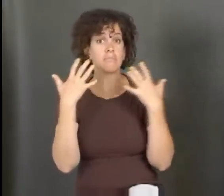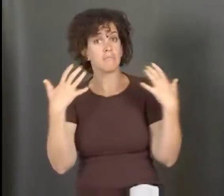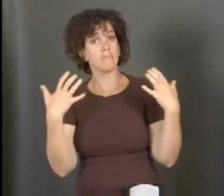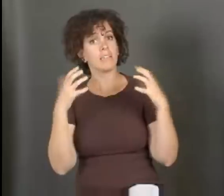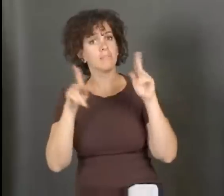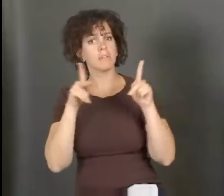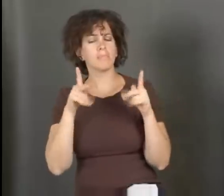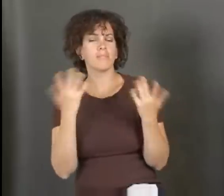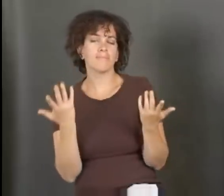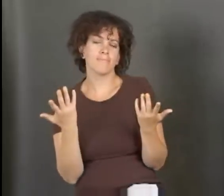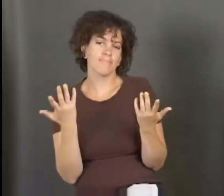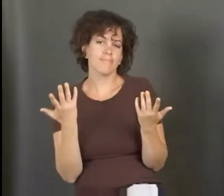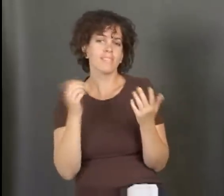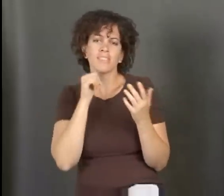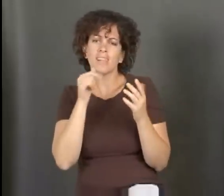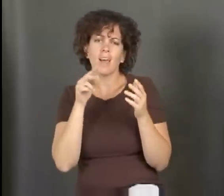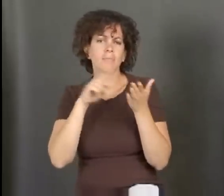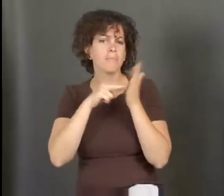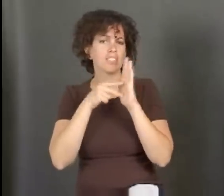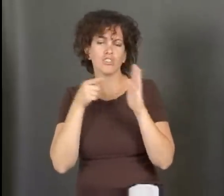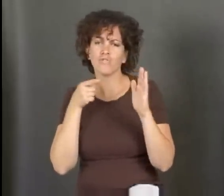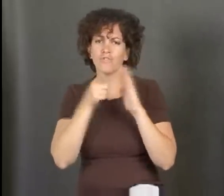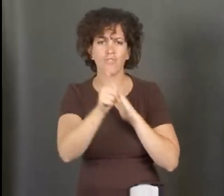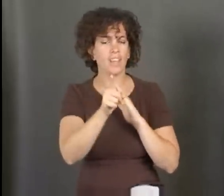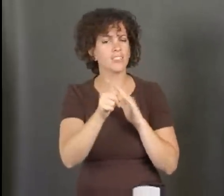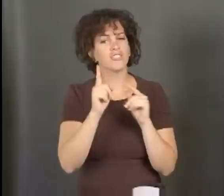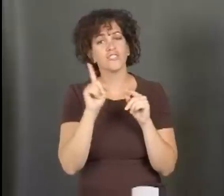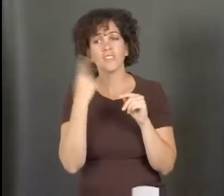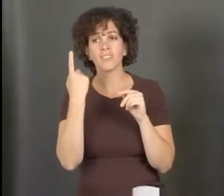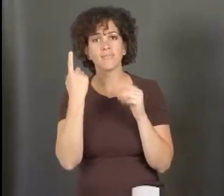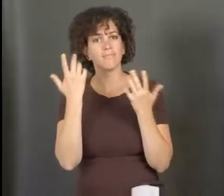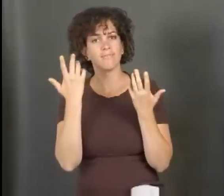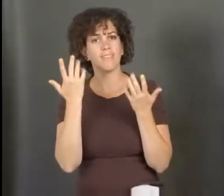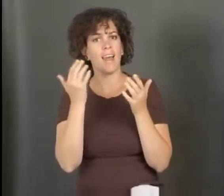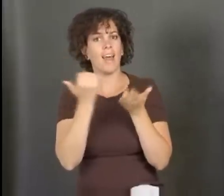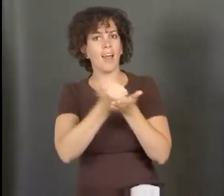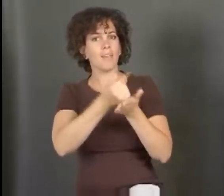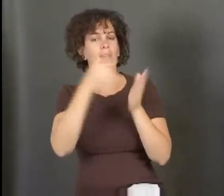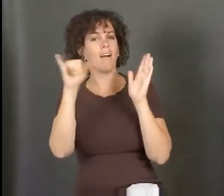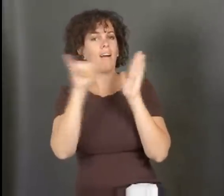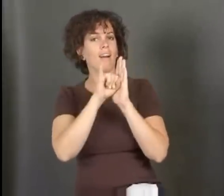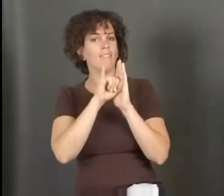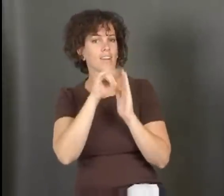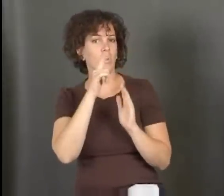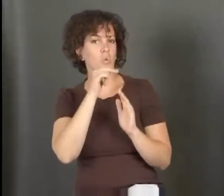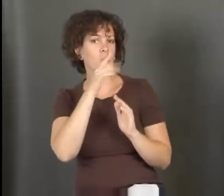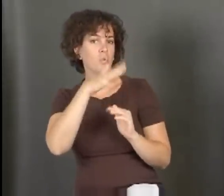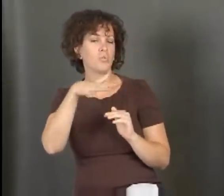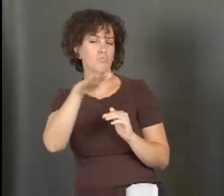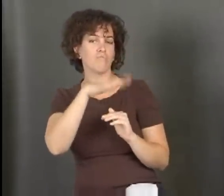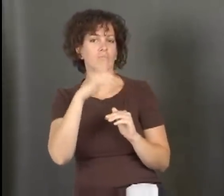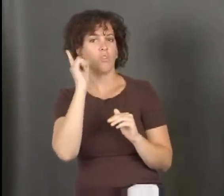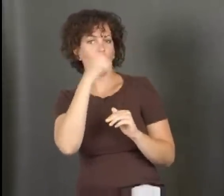If you're describing a person who might be heavy set, it's not meant as an insult. It's just to help identify who might